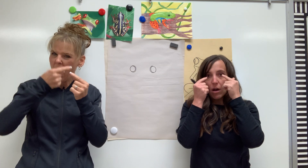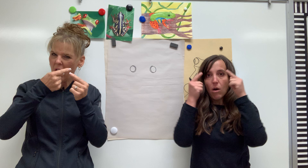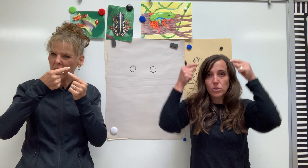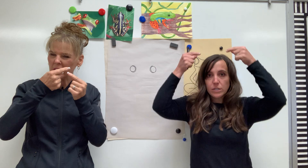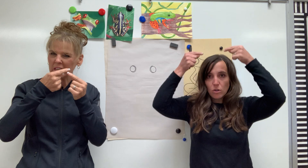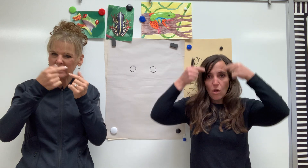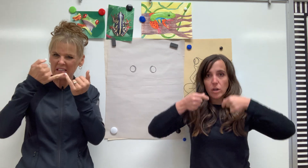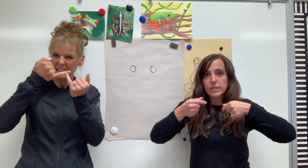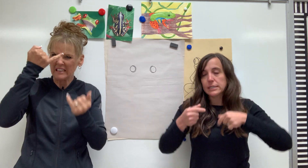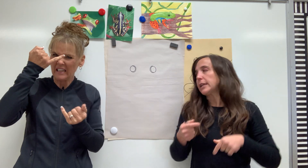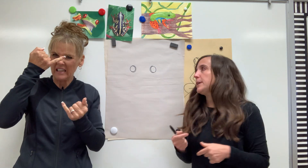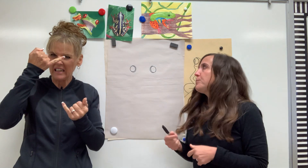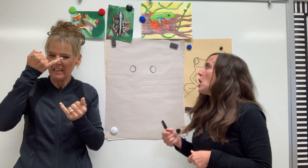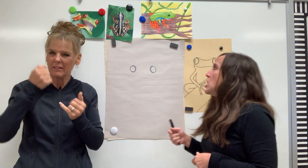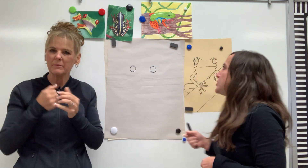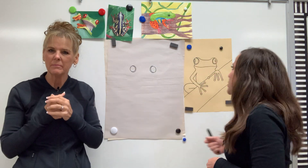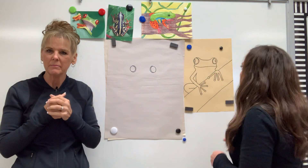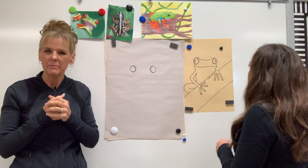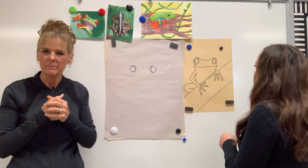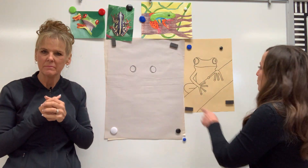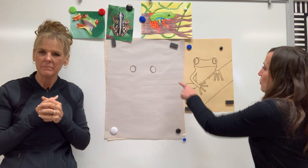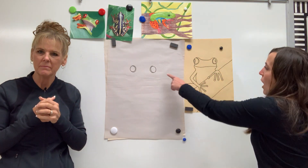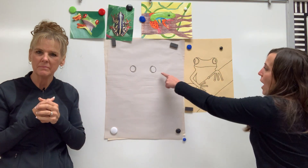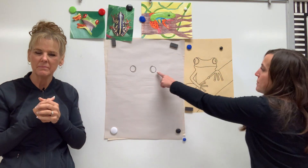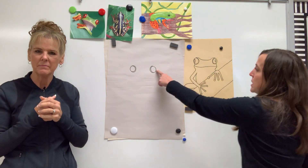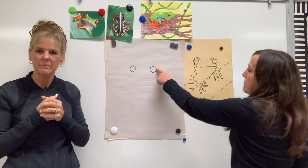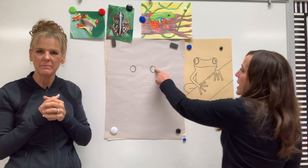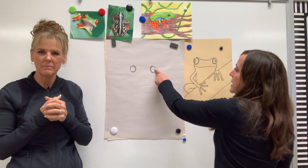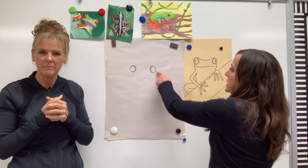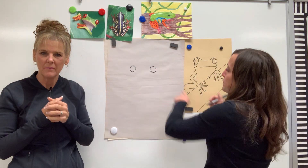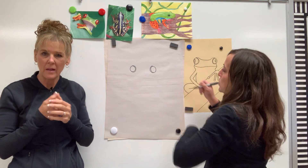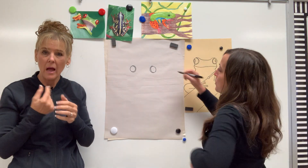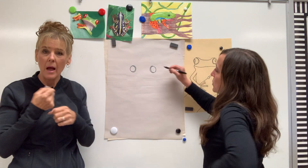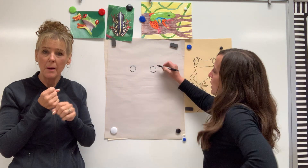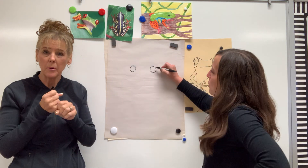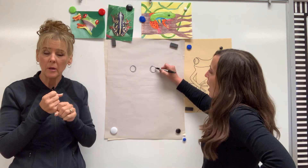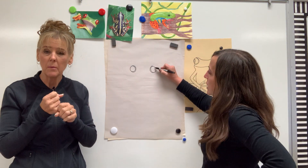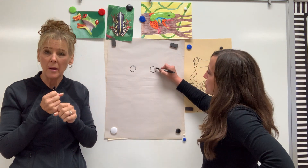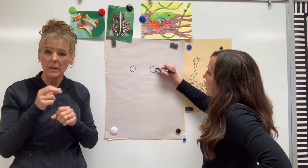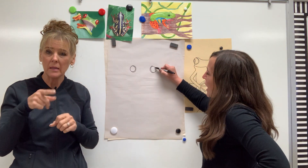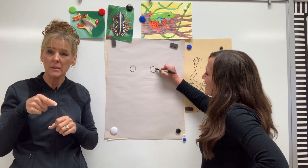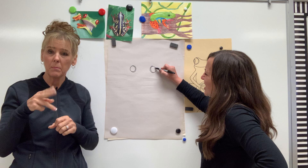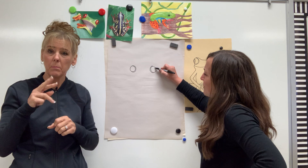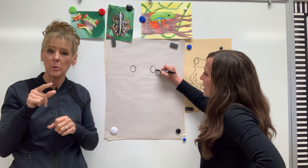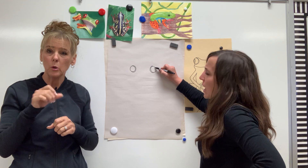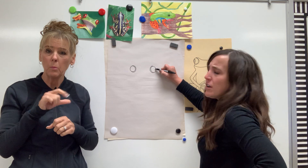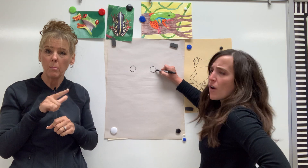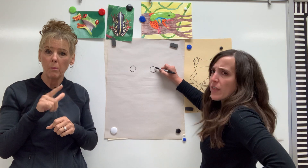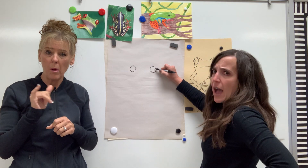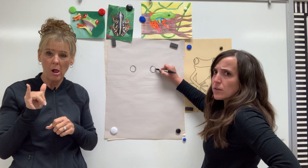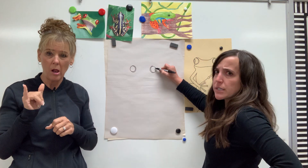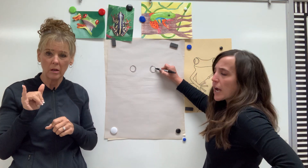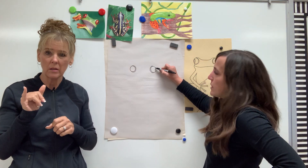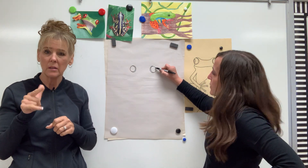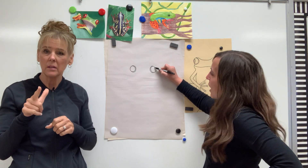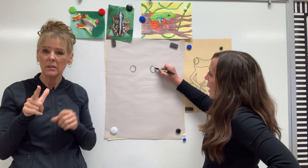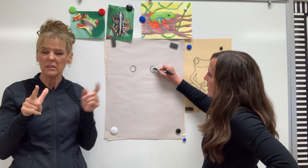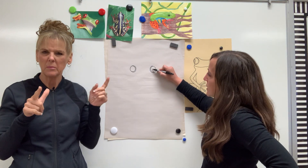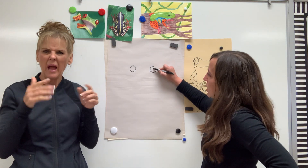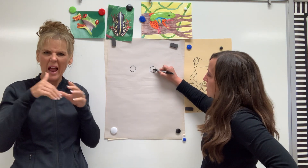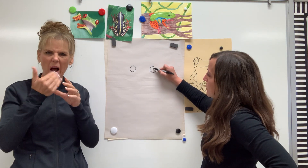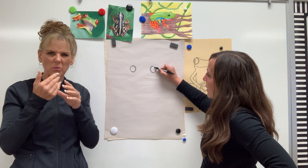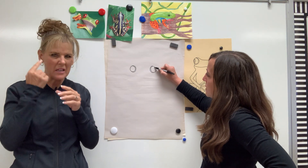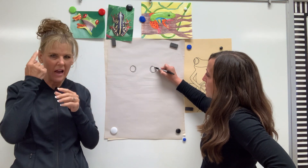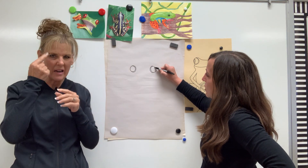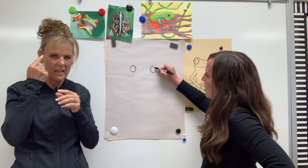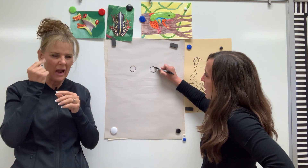circles like ours, they're long and skinny. So I'm gonna make his pupil, now watch. It's gonna be kind of on the outside of the eye.